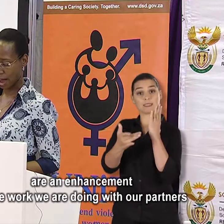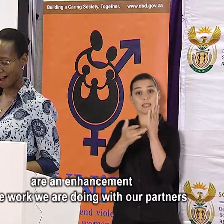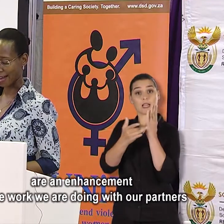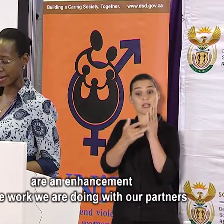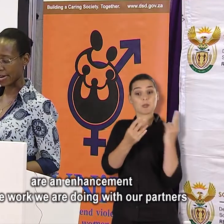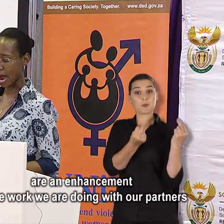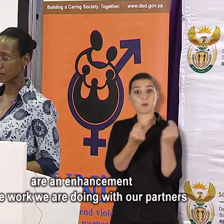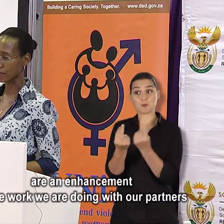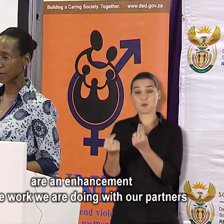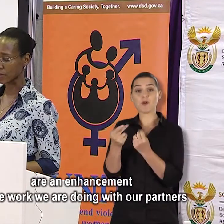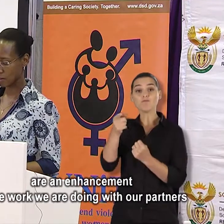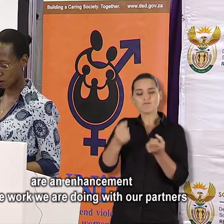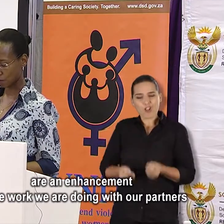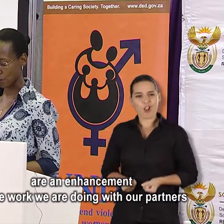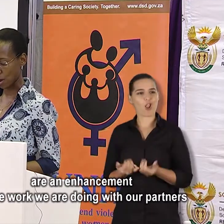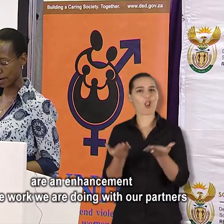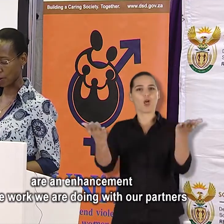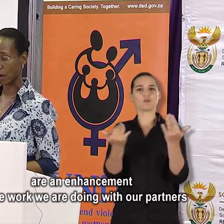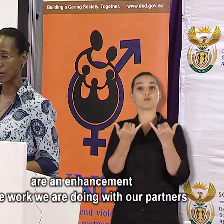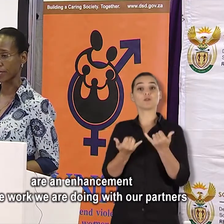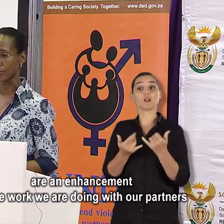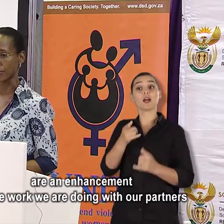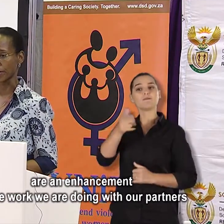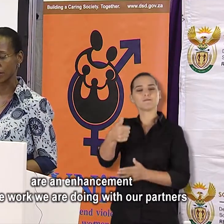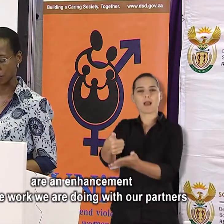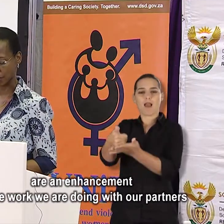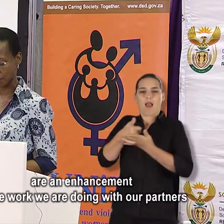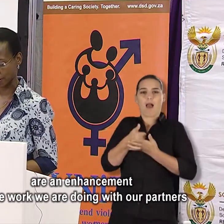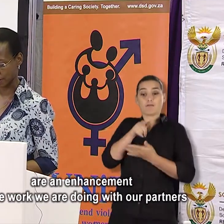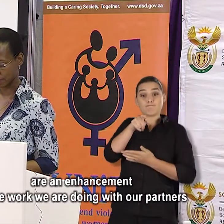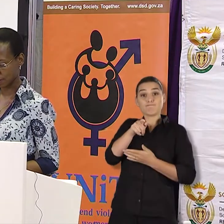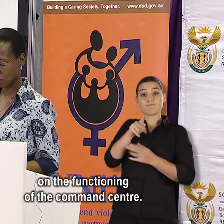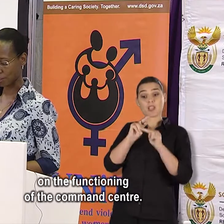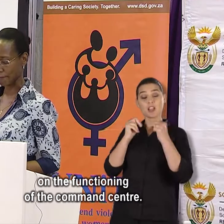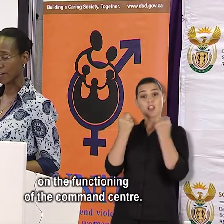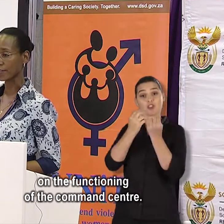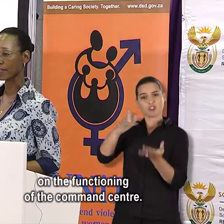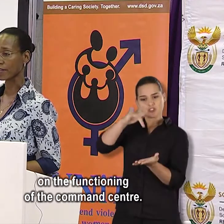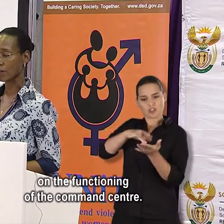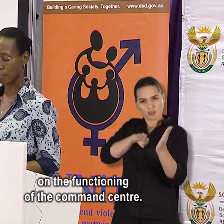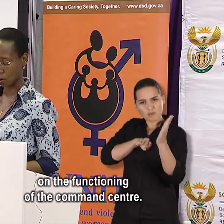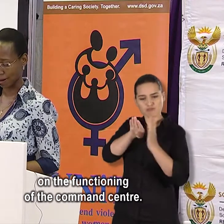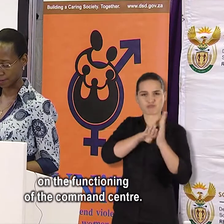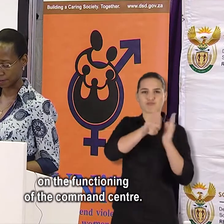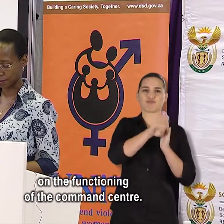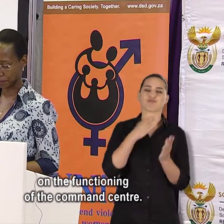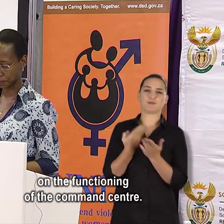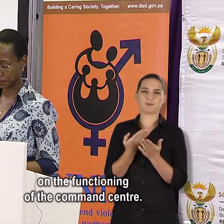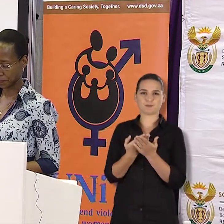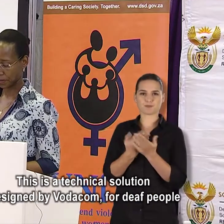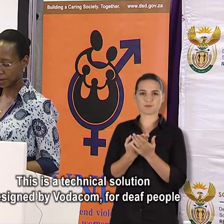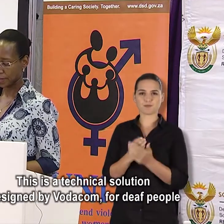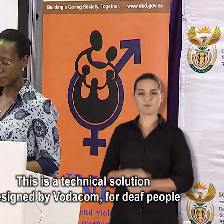today are an enhancement of the work we are already doing with our partners on the functioning of the command